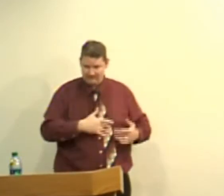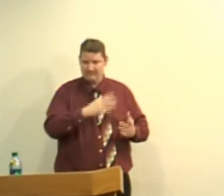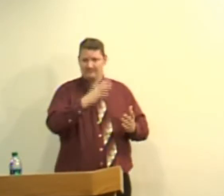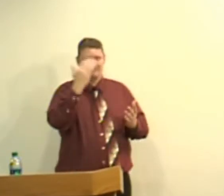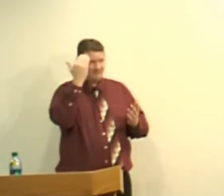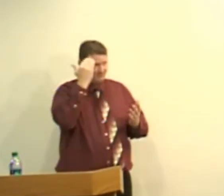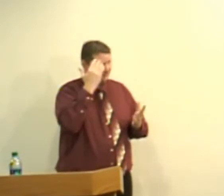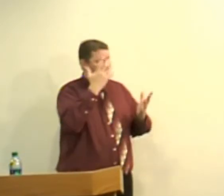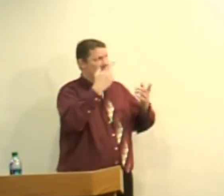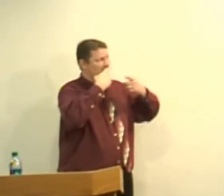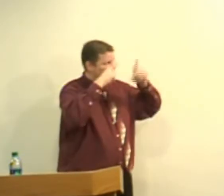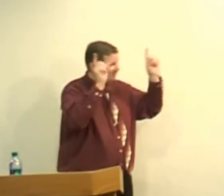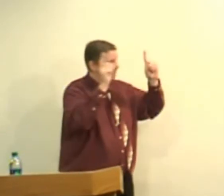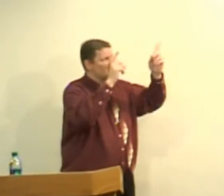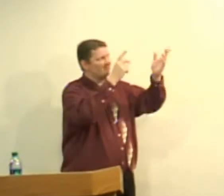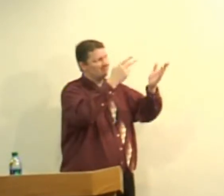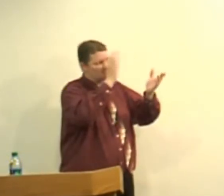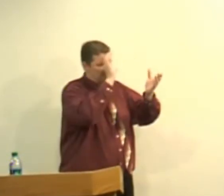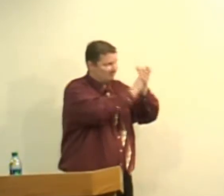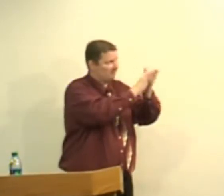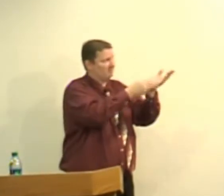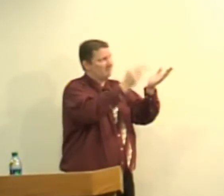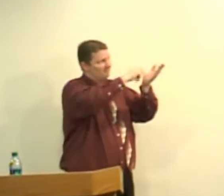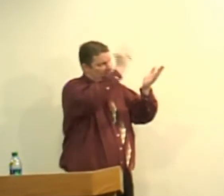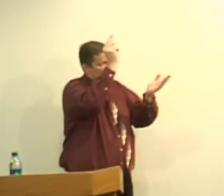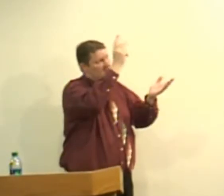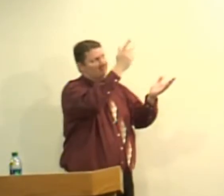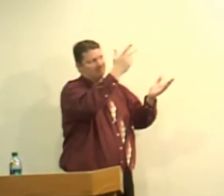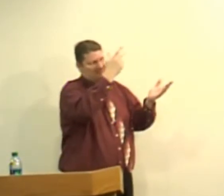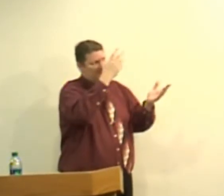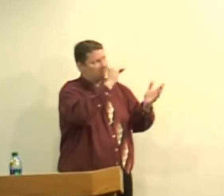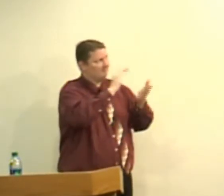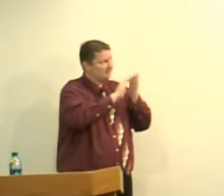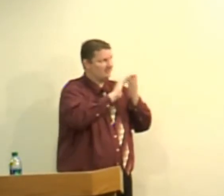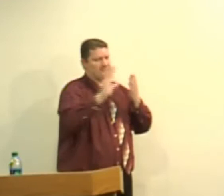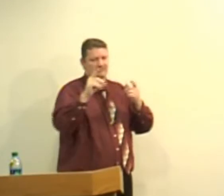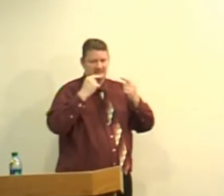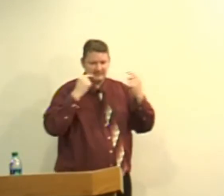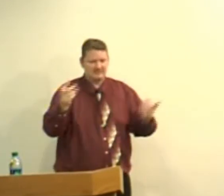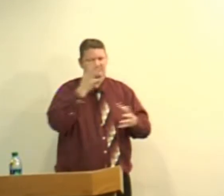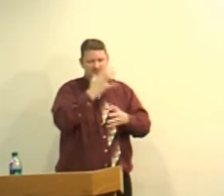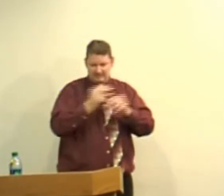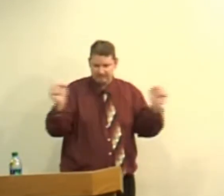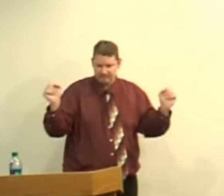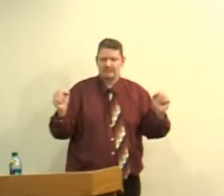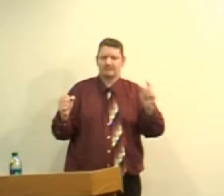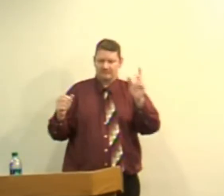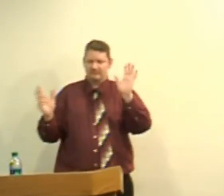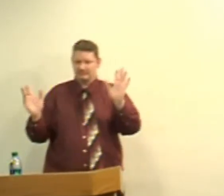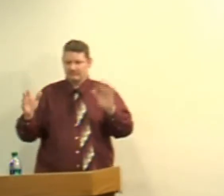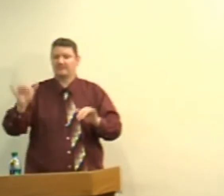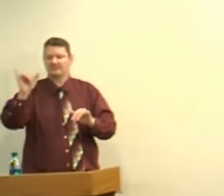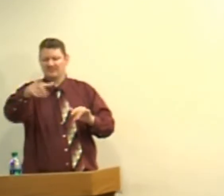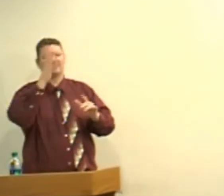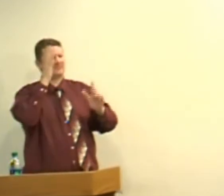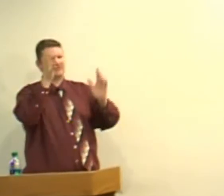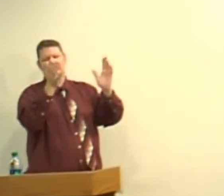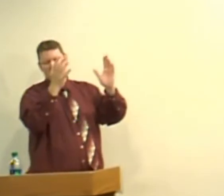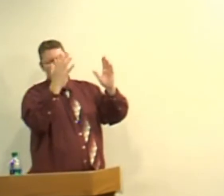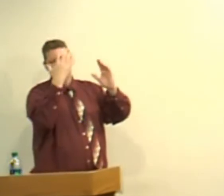since we have Christ in our hearts, that we have him as our Savior, that we have believed in him, and we have done in his resurrection, and we have